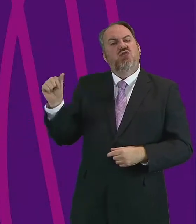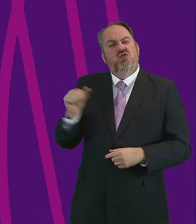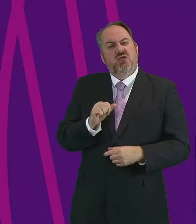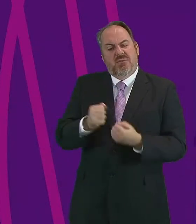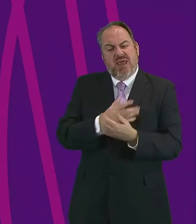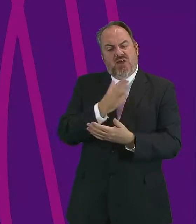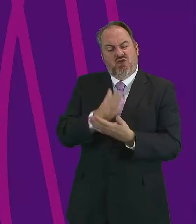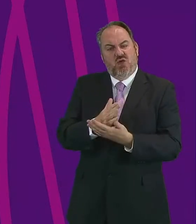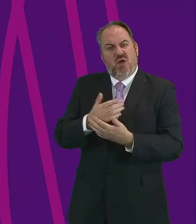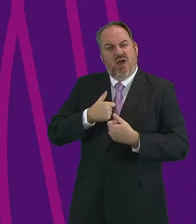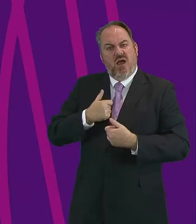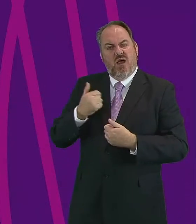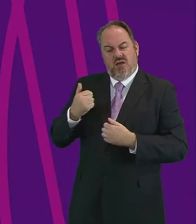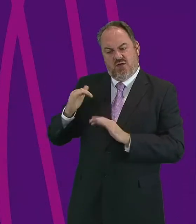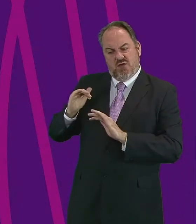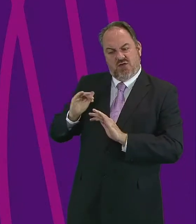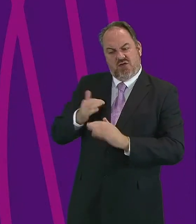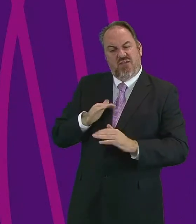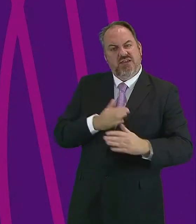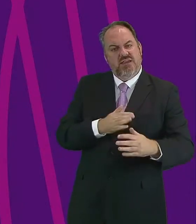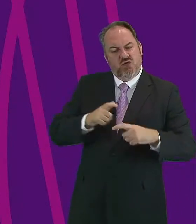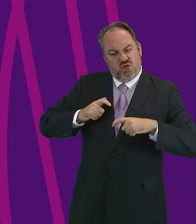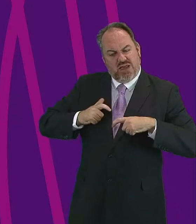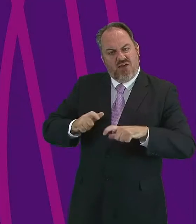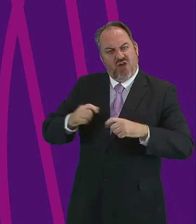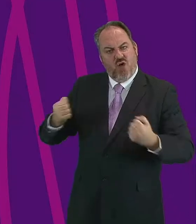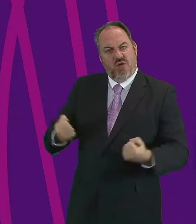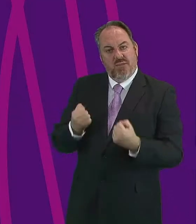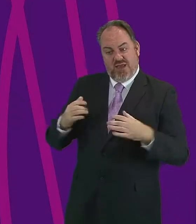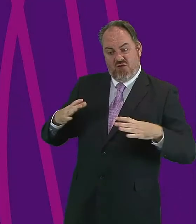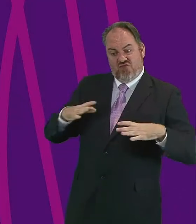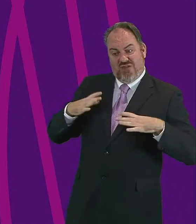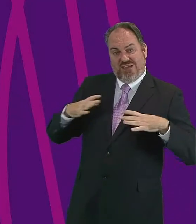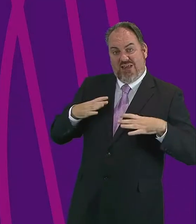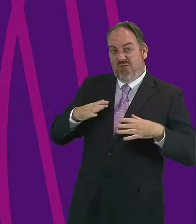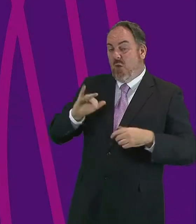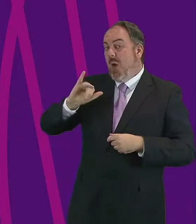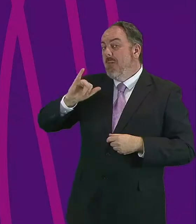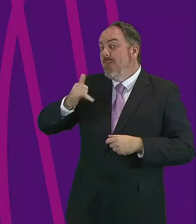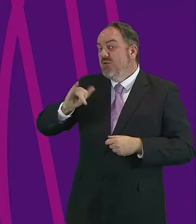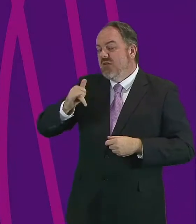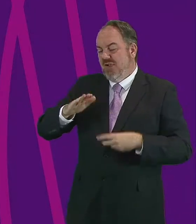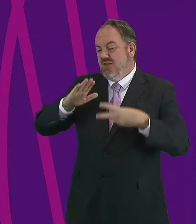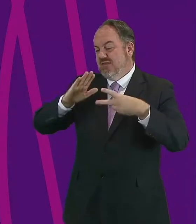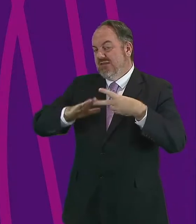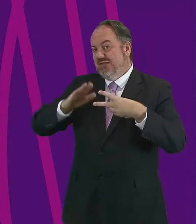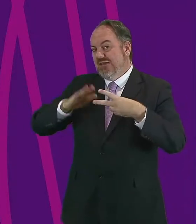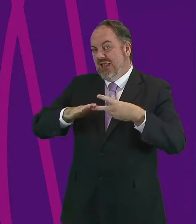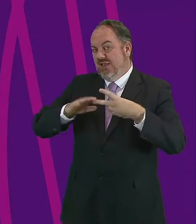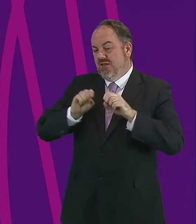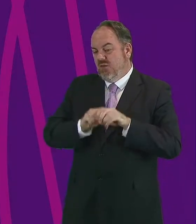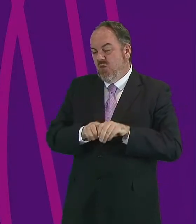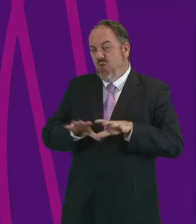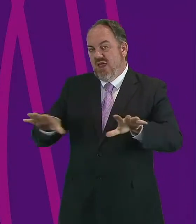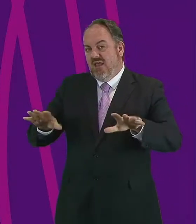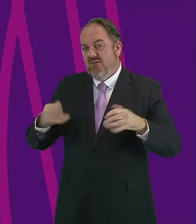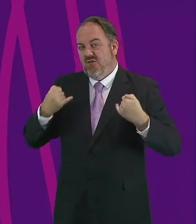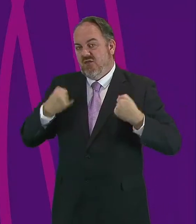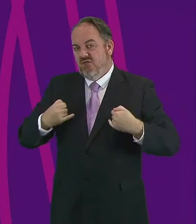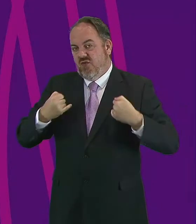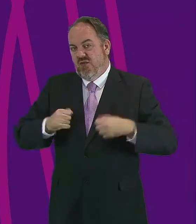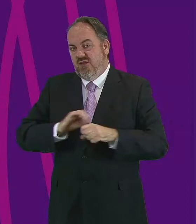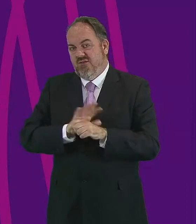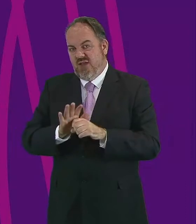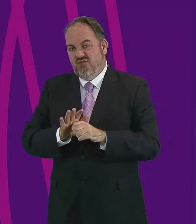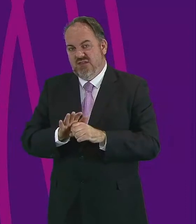vulnerable given the potential for a second wave of COVID-19 and the approaching winter flu season. Our view is therefore that our provisions in